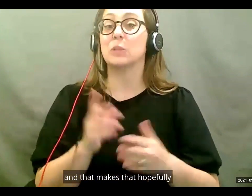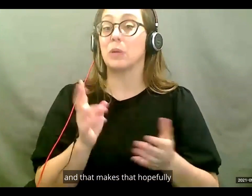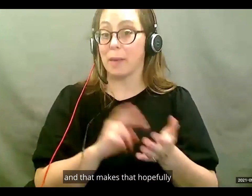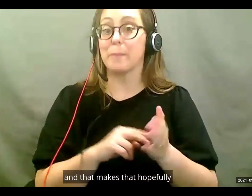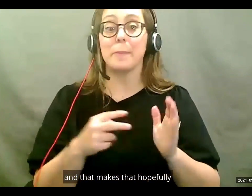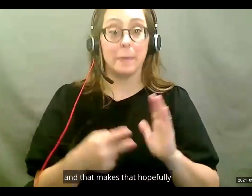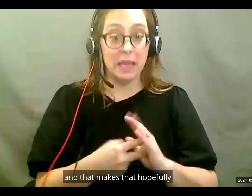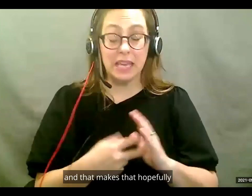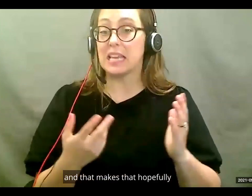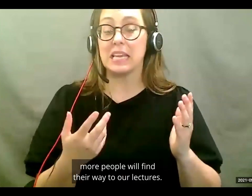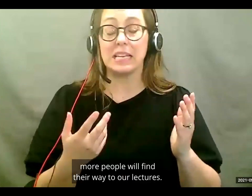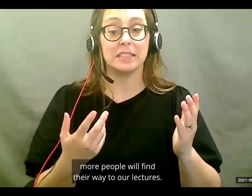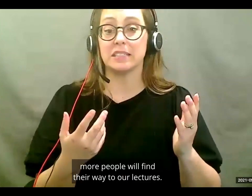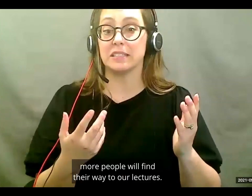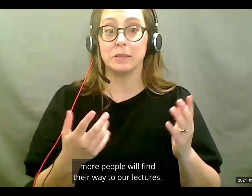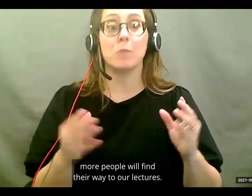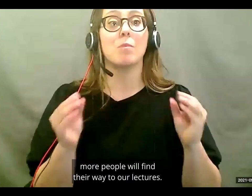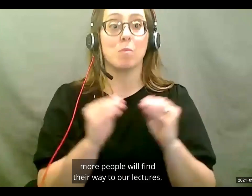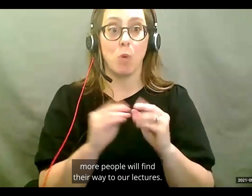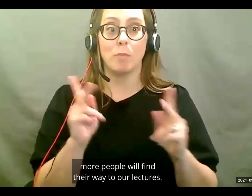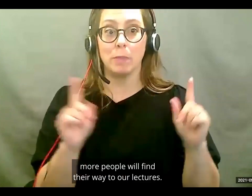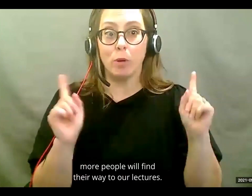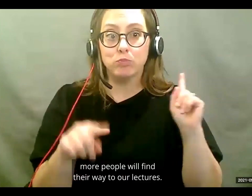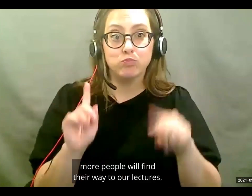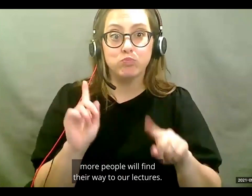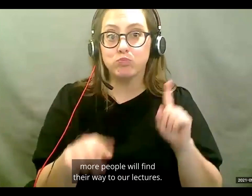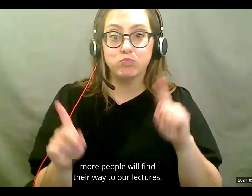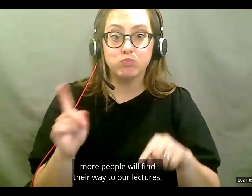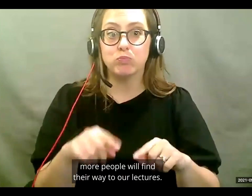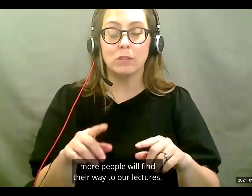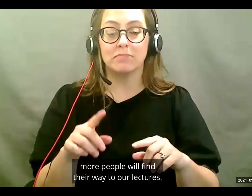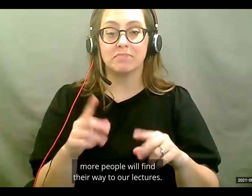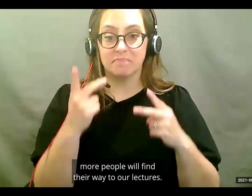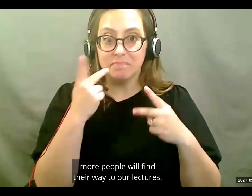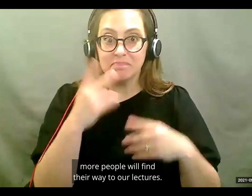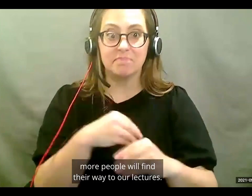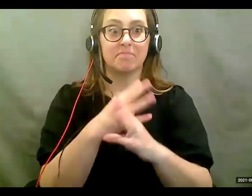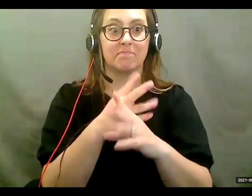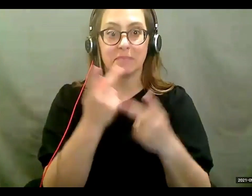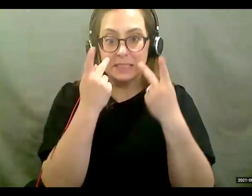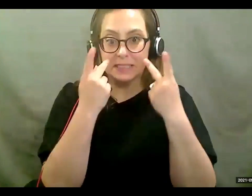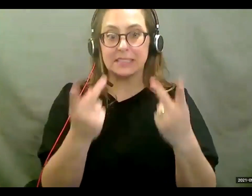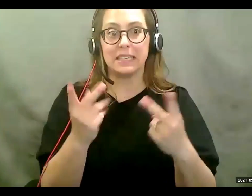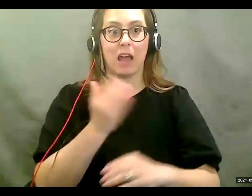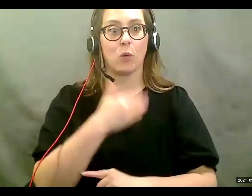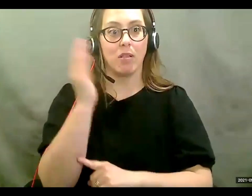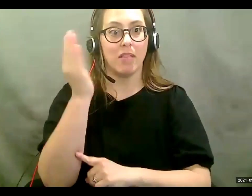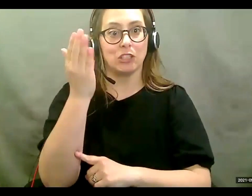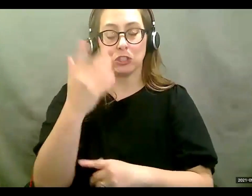that hopefully more people will find their way to our lectures.